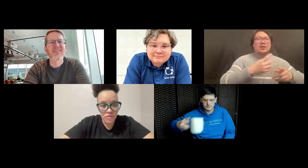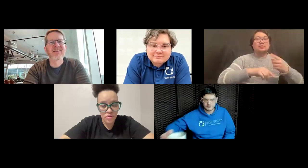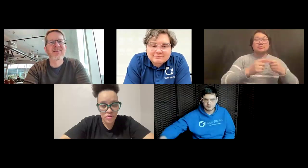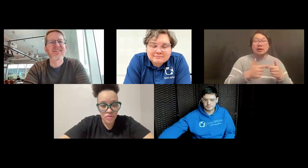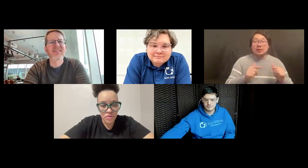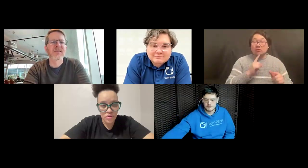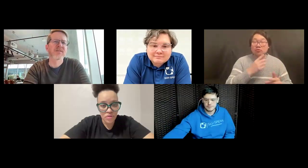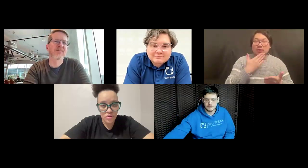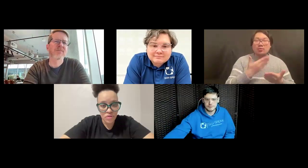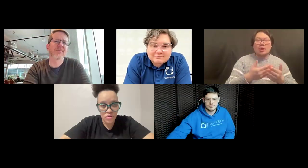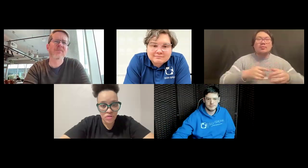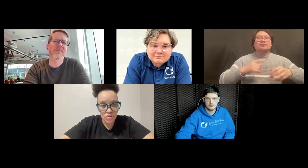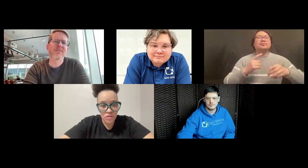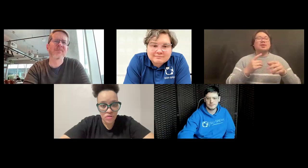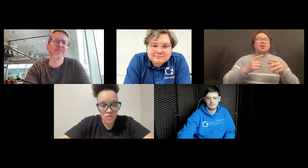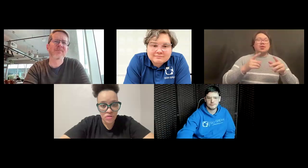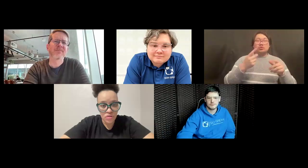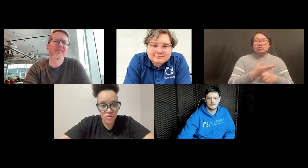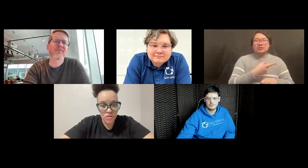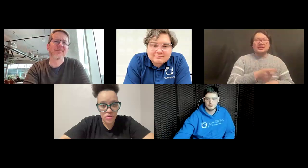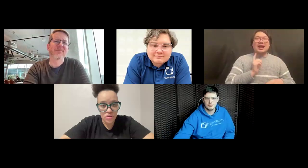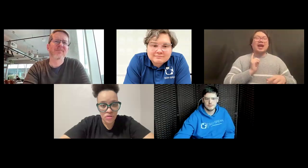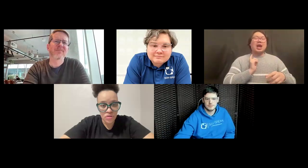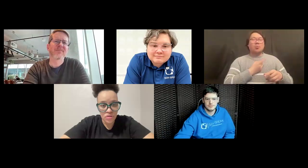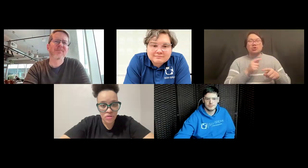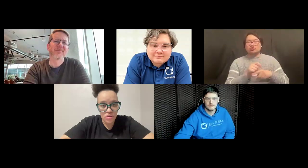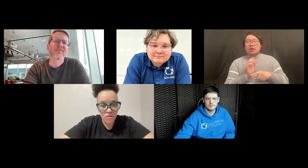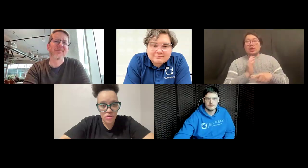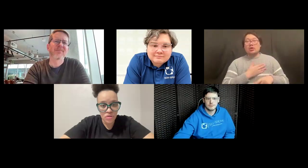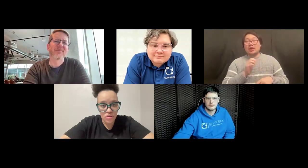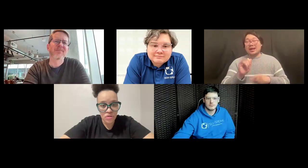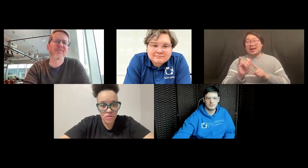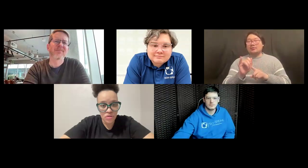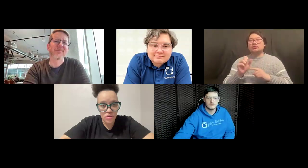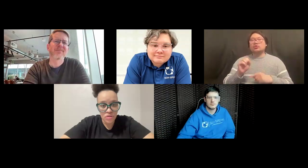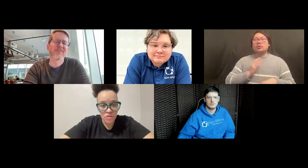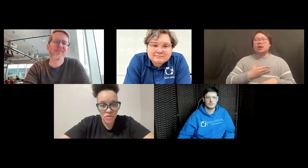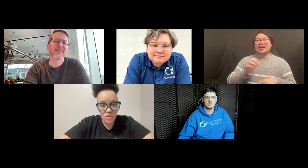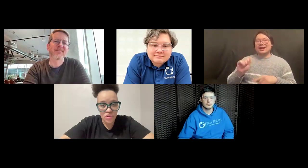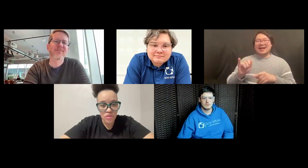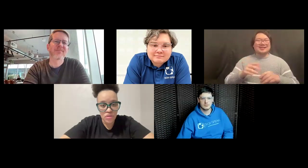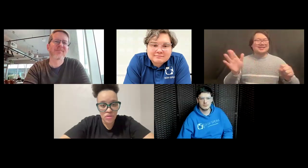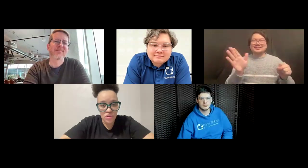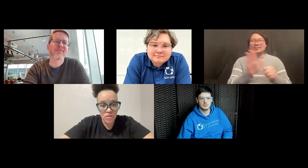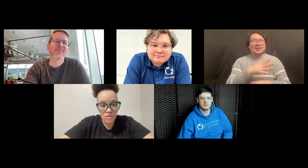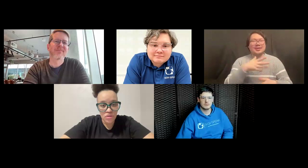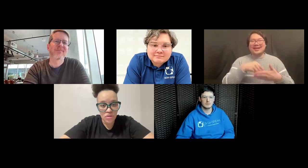as we continue to figure out the language and get better in that. We also train our AI.